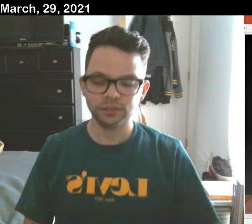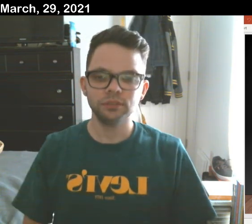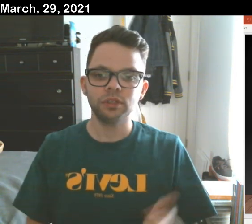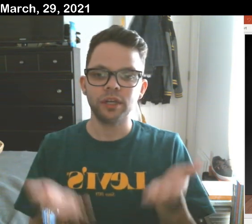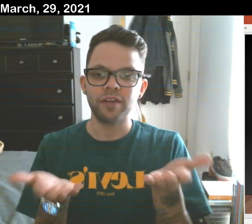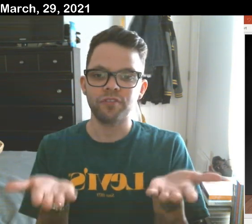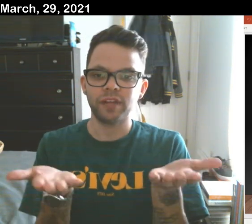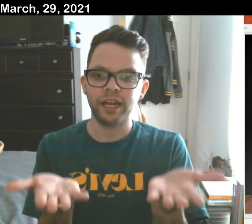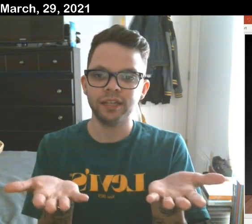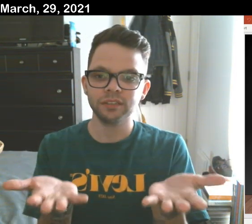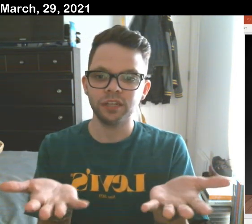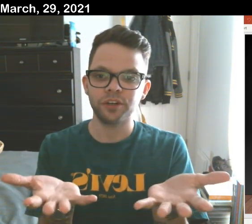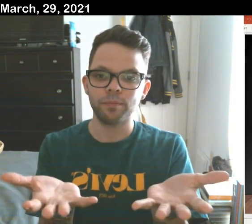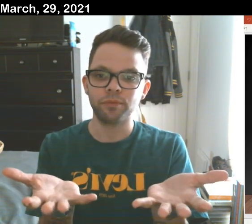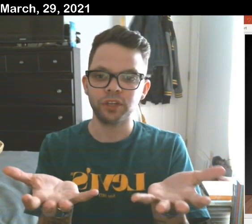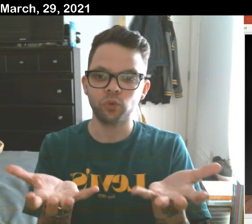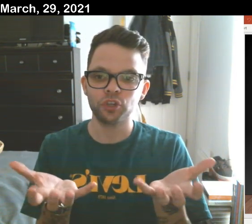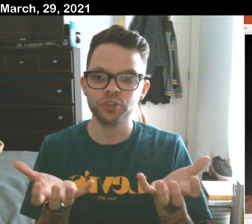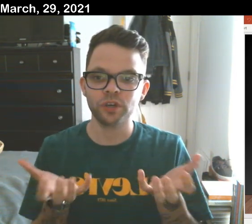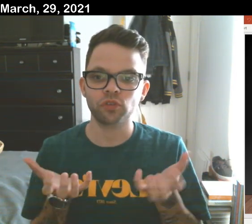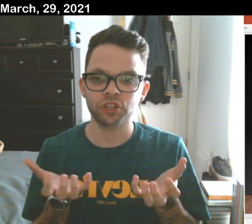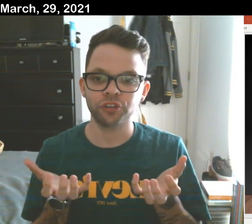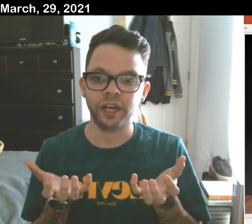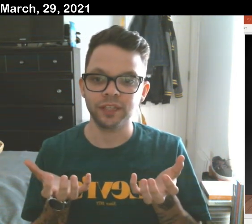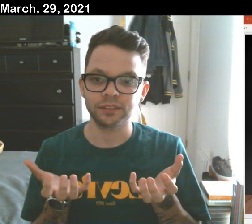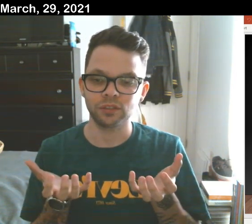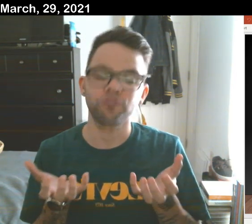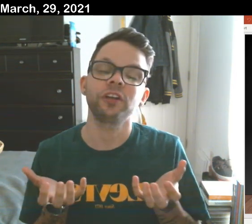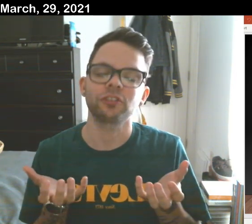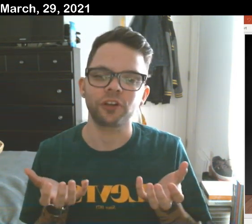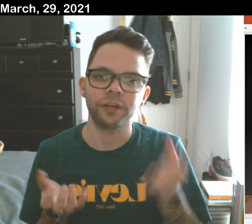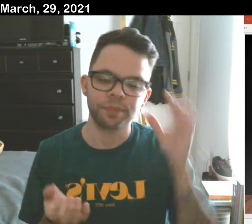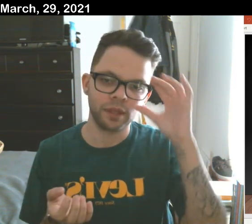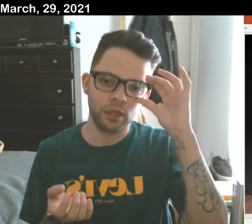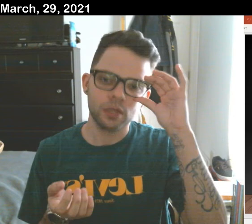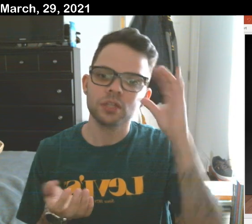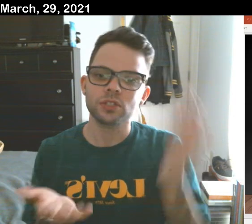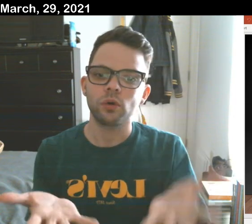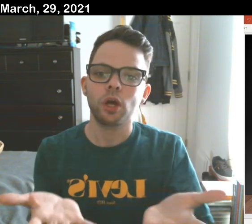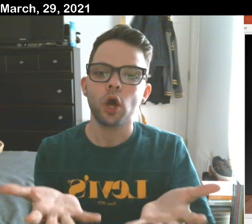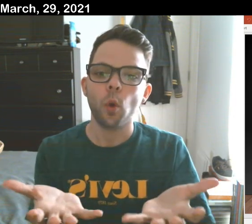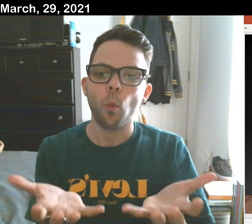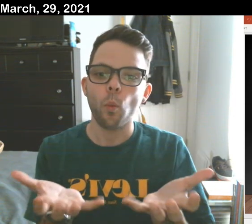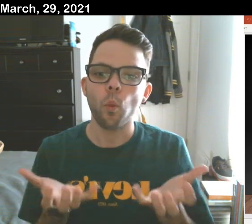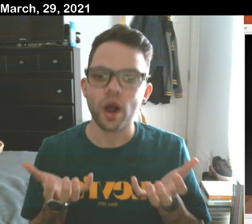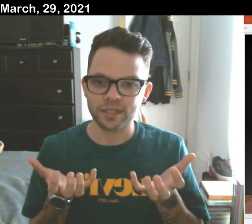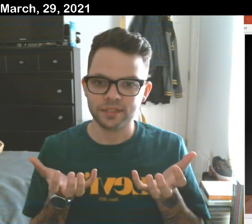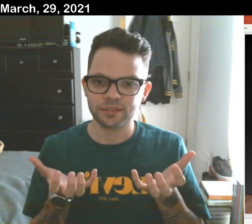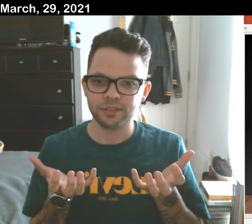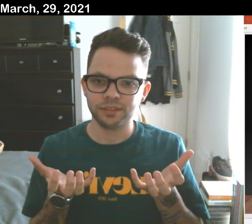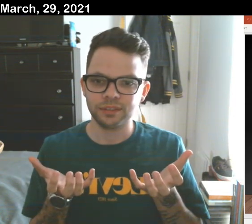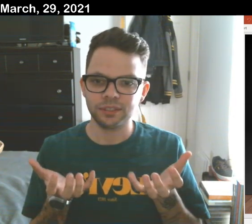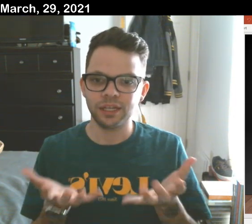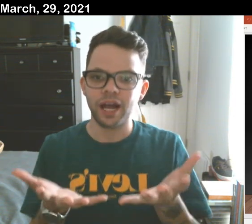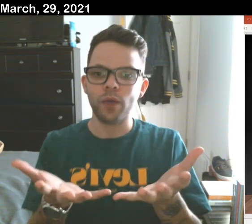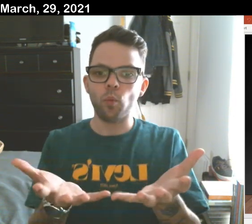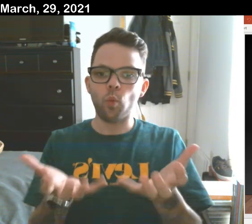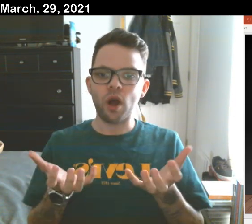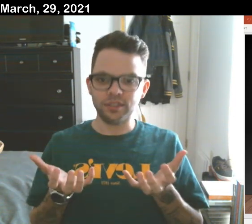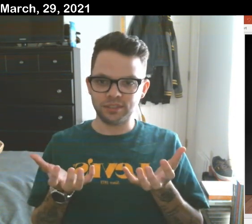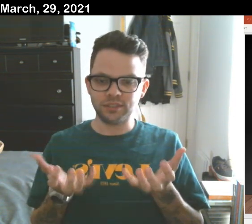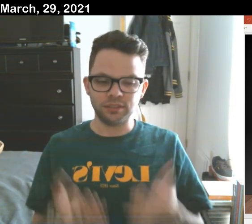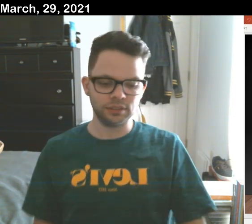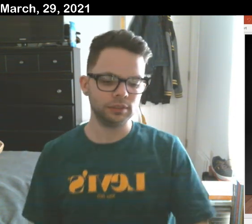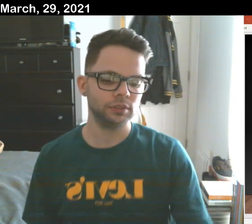Want. You can have your flat hands. And you're going to bring it towards you and crunch your hands. Or fingers, sorry. So, want.